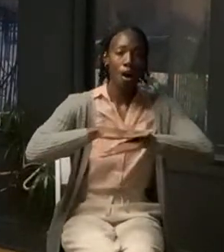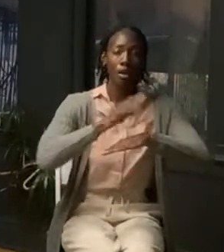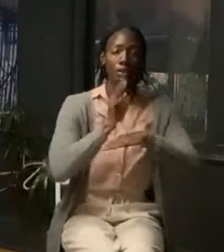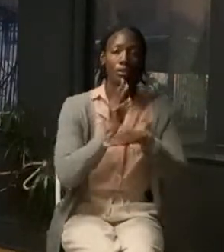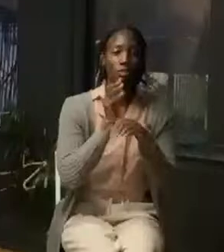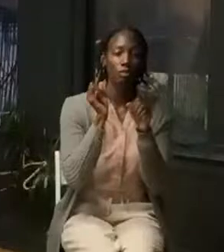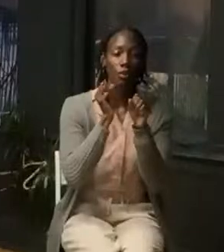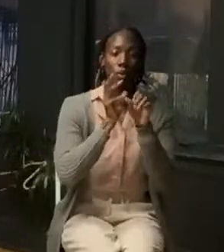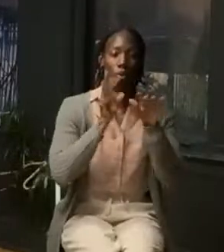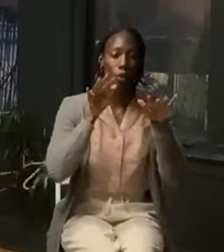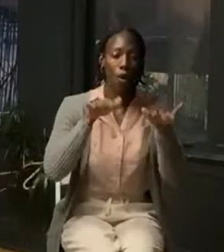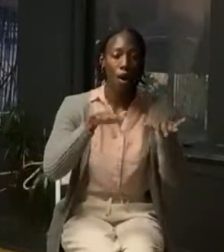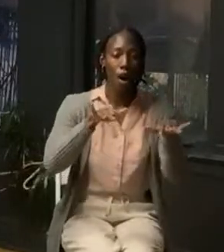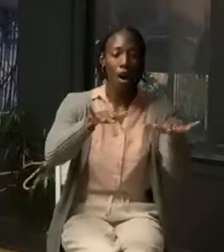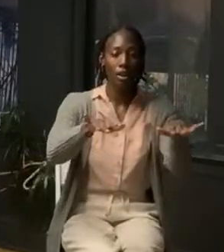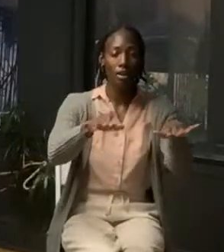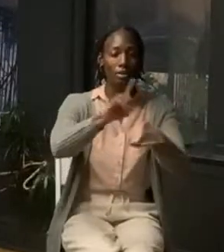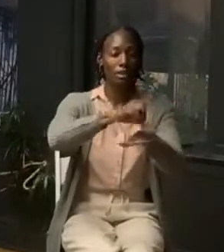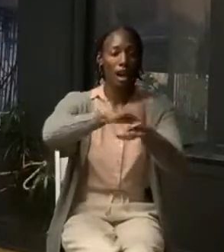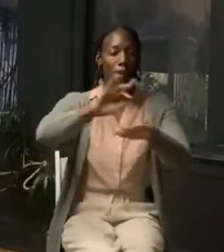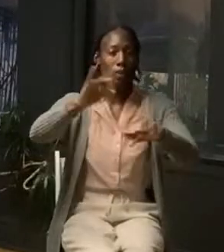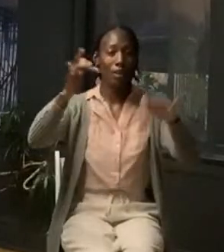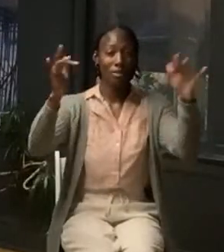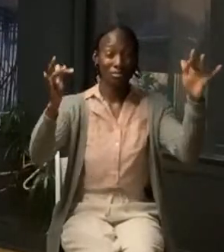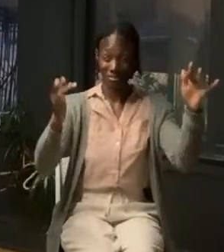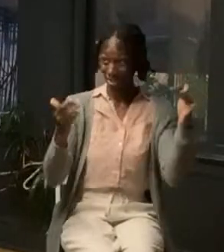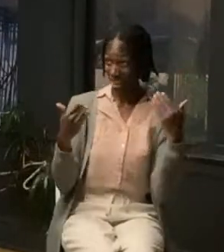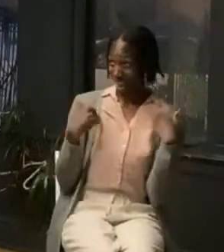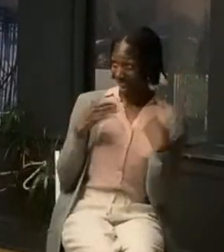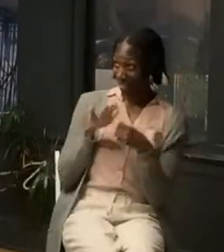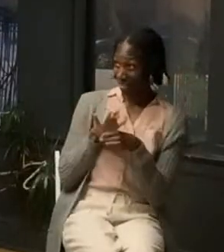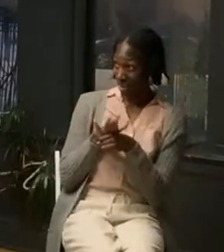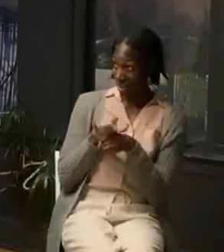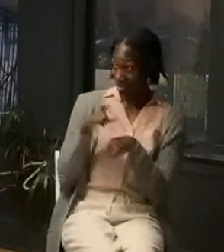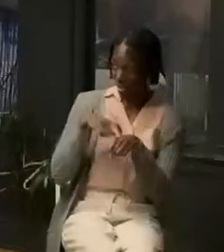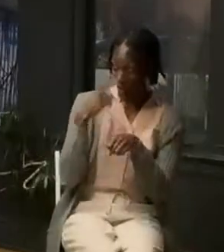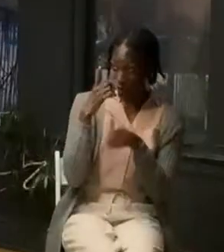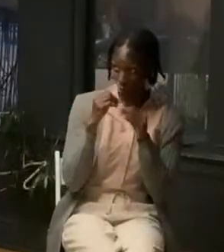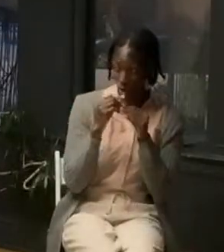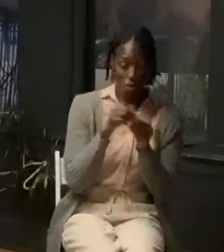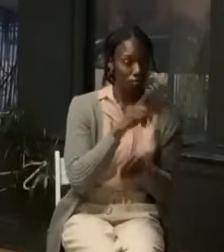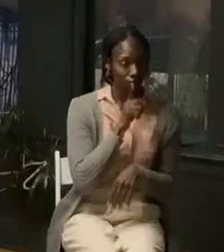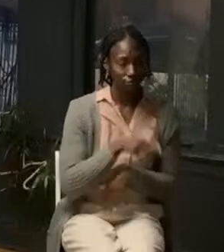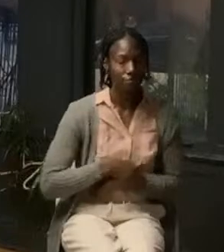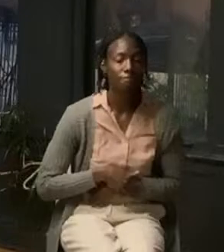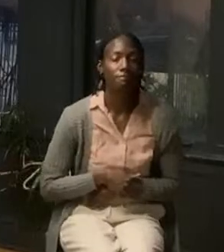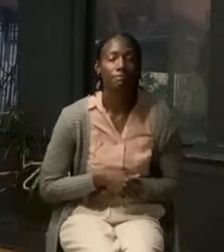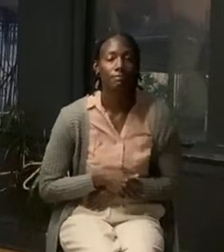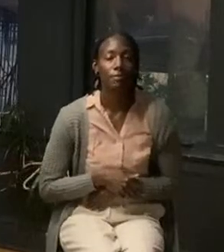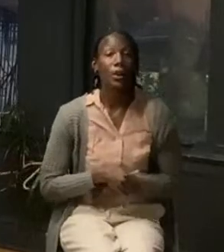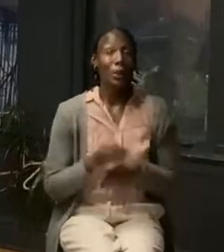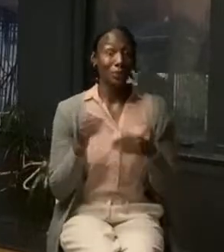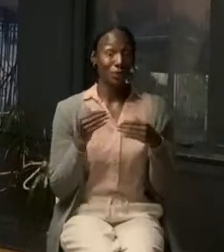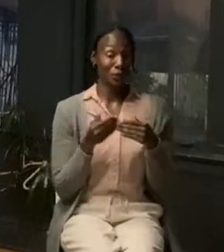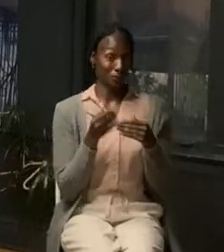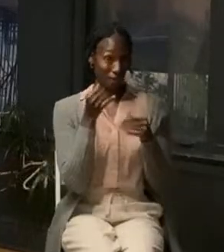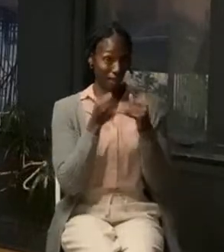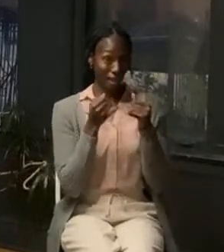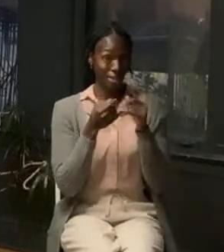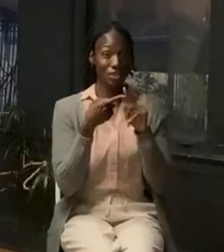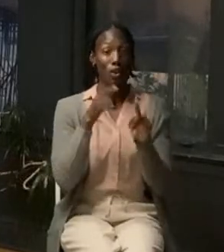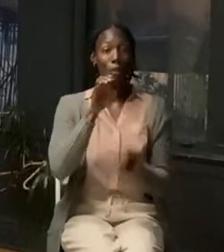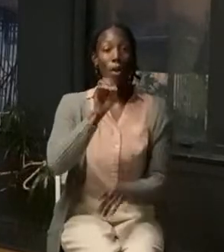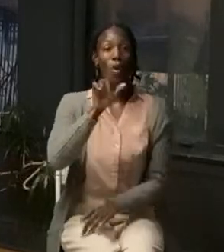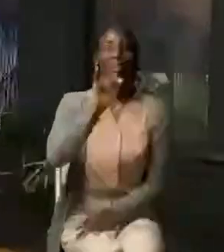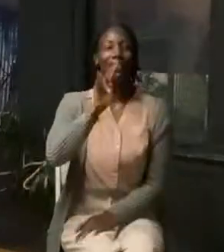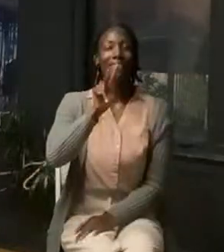diamond reflections. Do you have time for one more? Sure. Okay. This is from Olivia Adams. She's